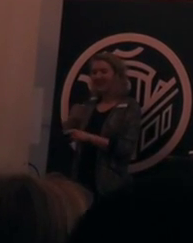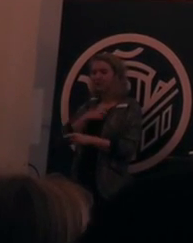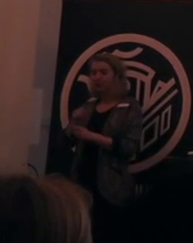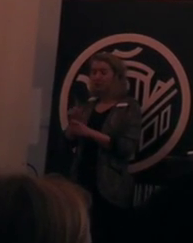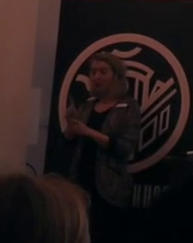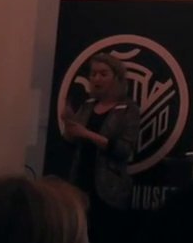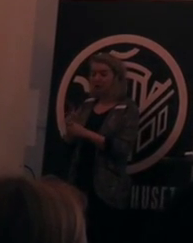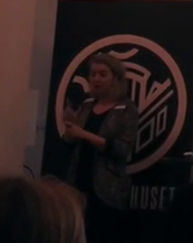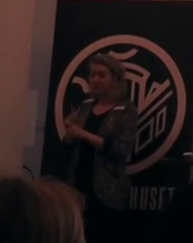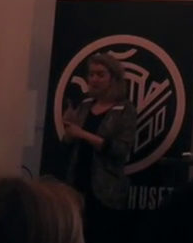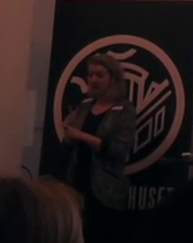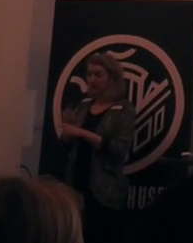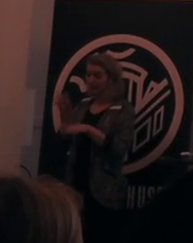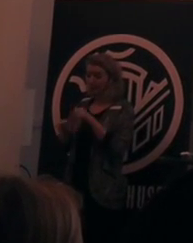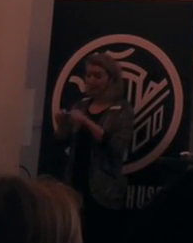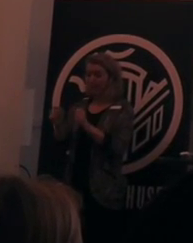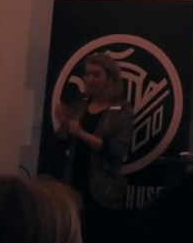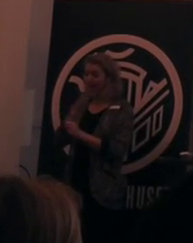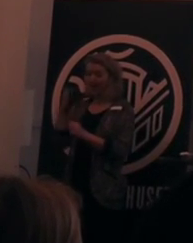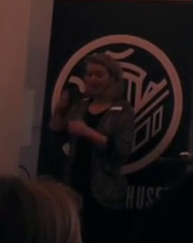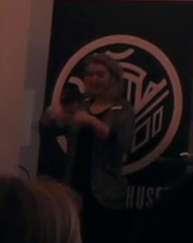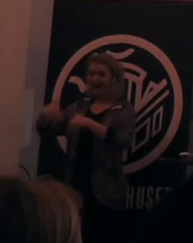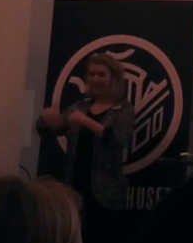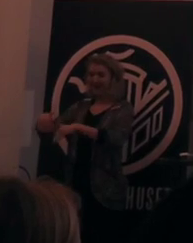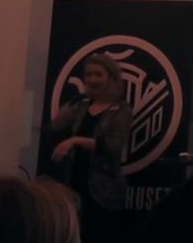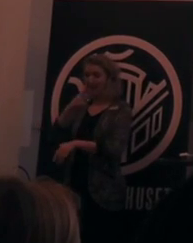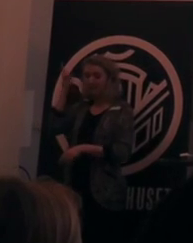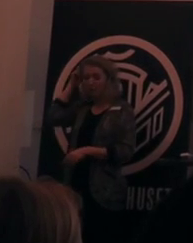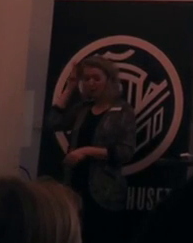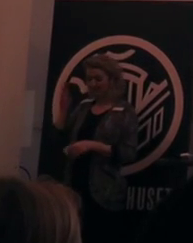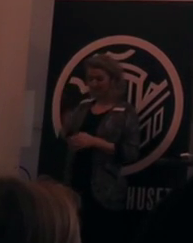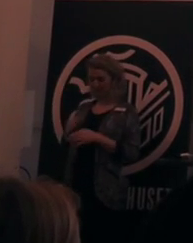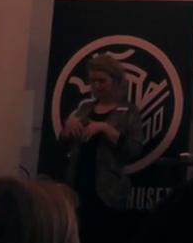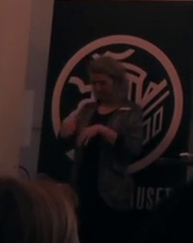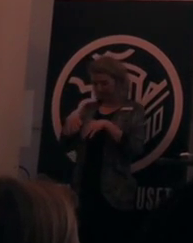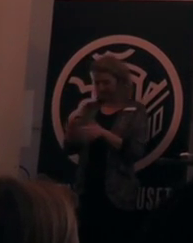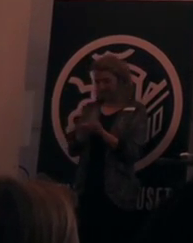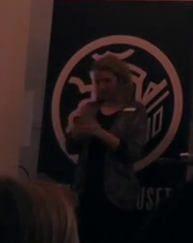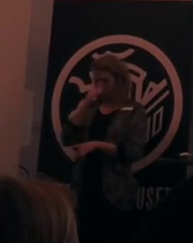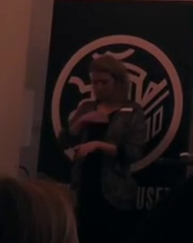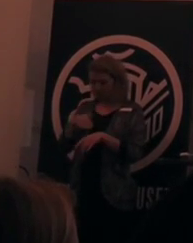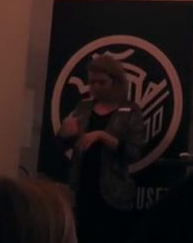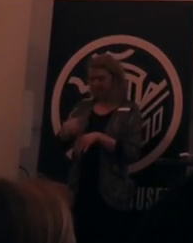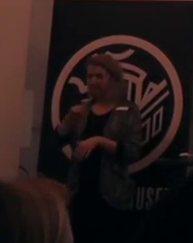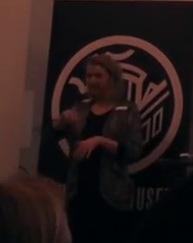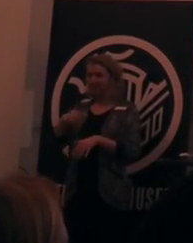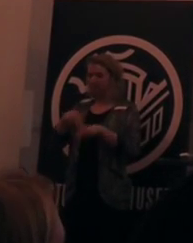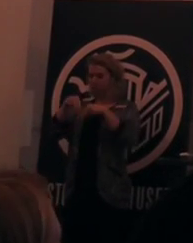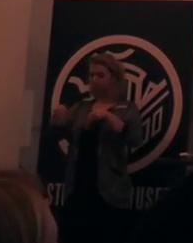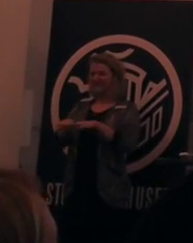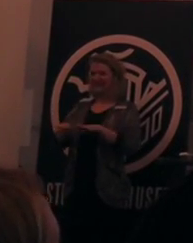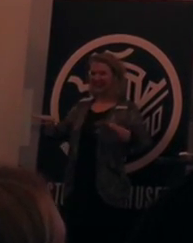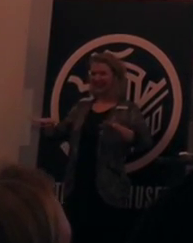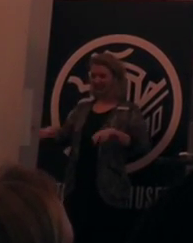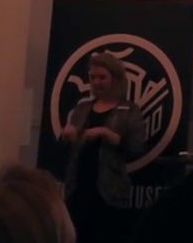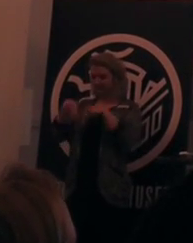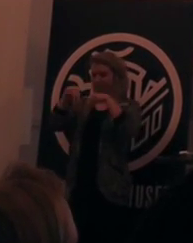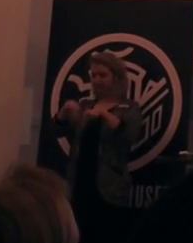through tremendous barriers in Peru. At the end of the march, when we got up on this stage